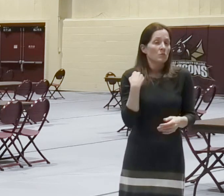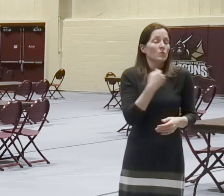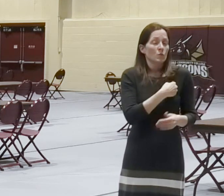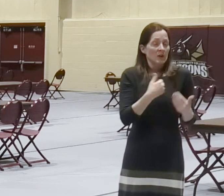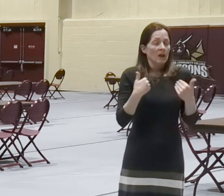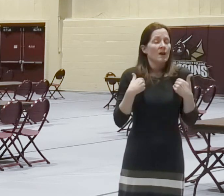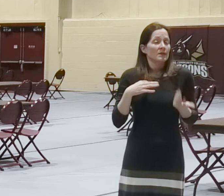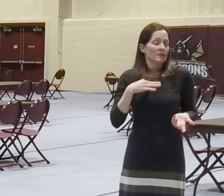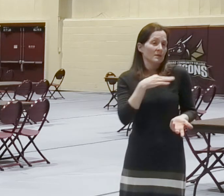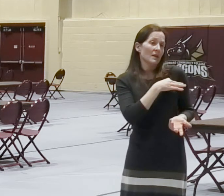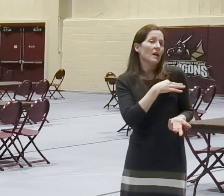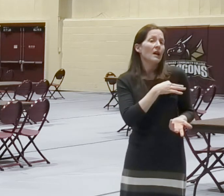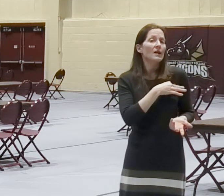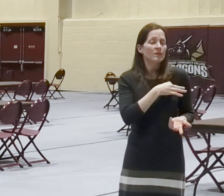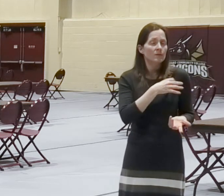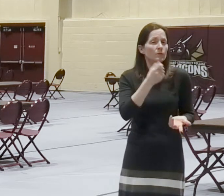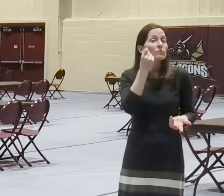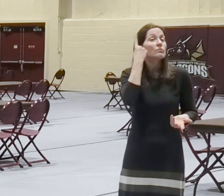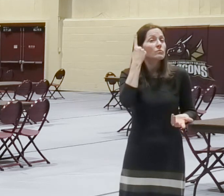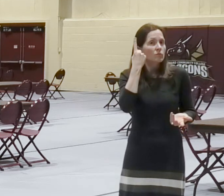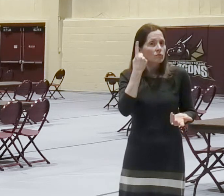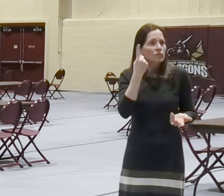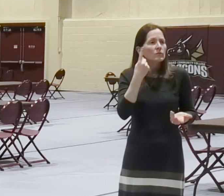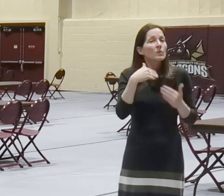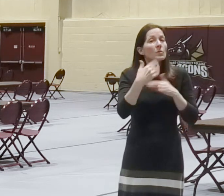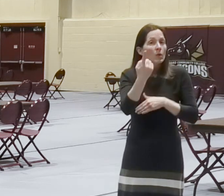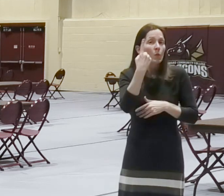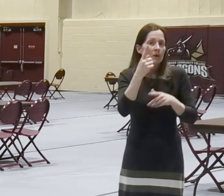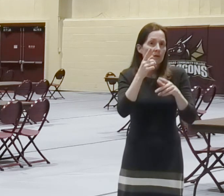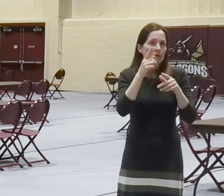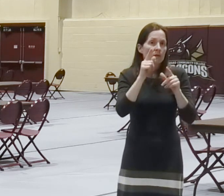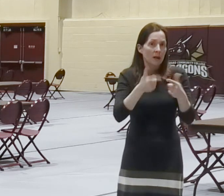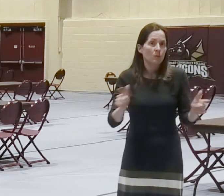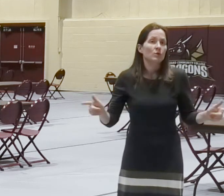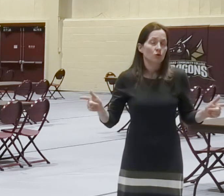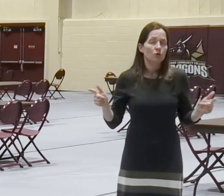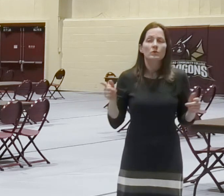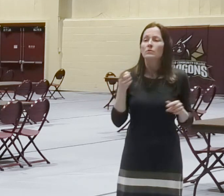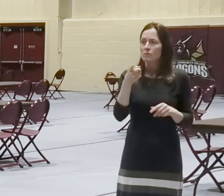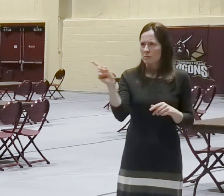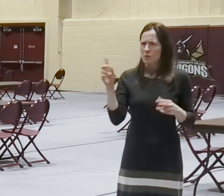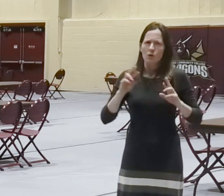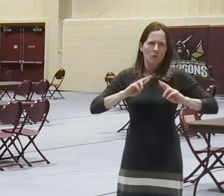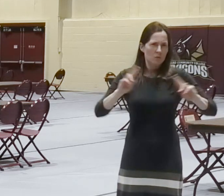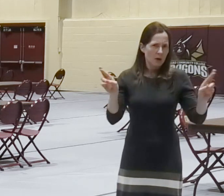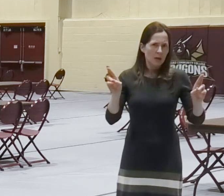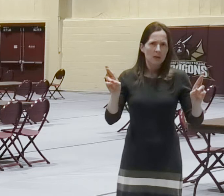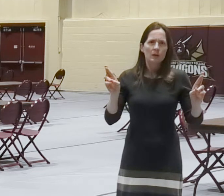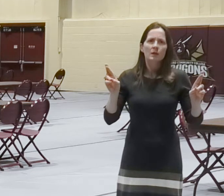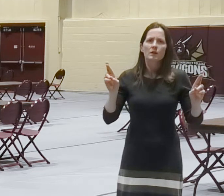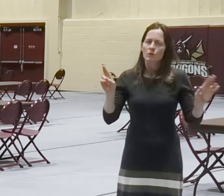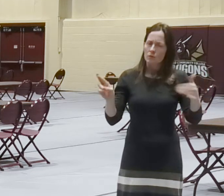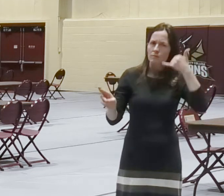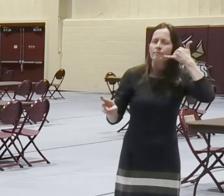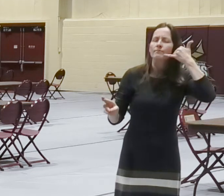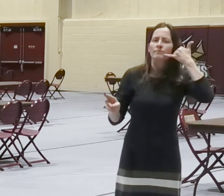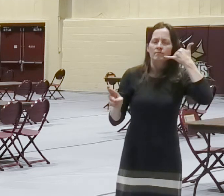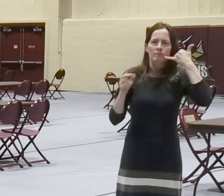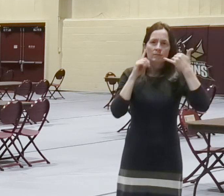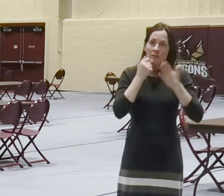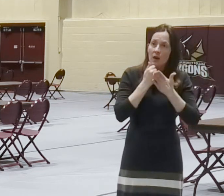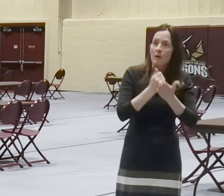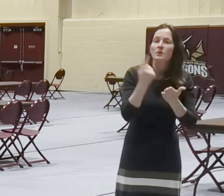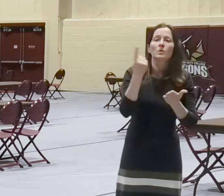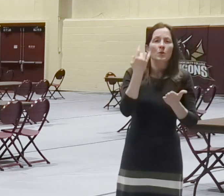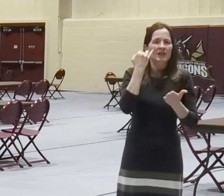been deployed and are ready and available to assist those who have limited English proficiency.